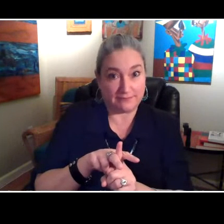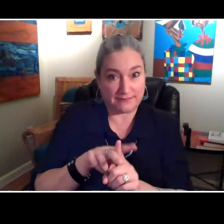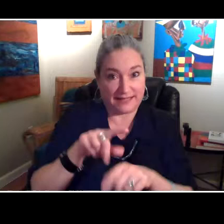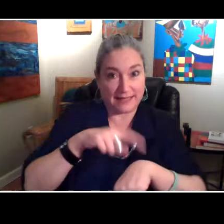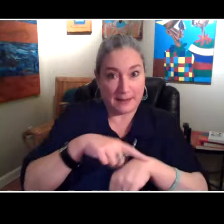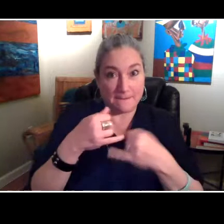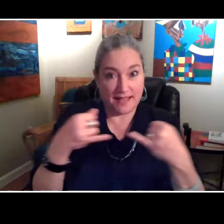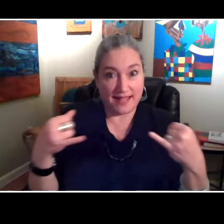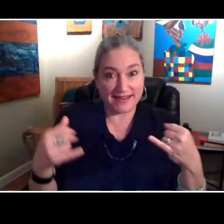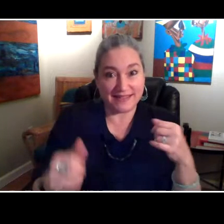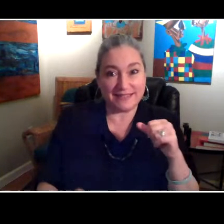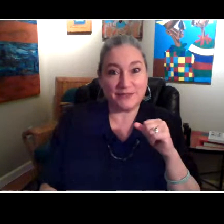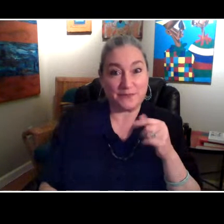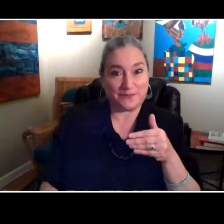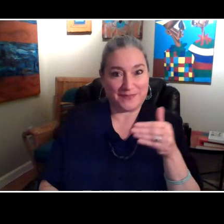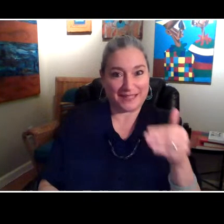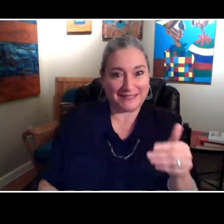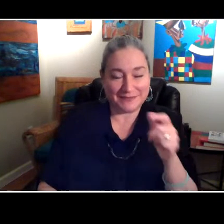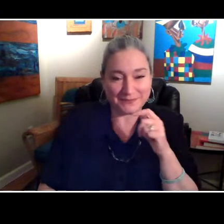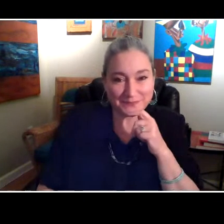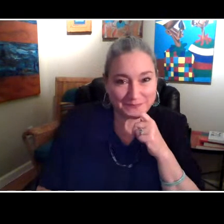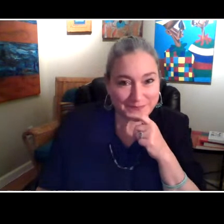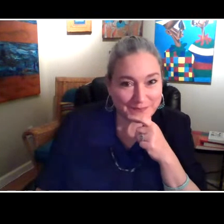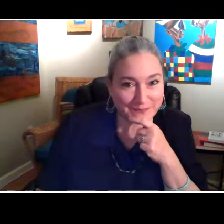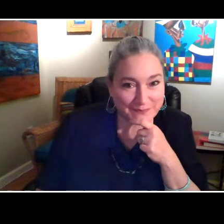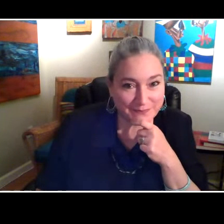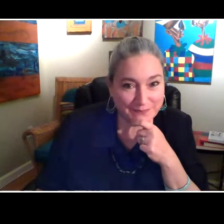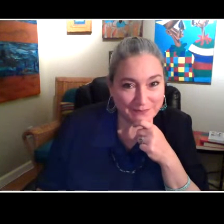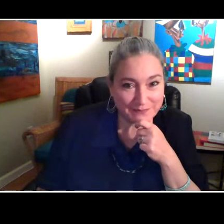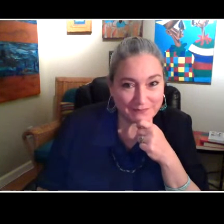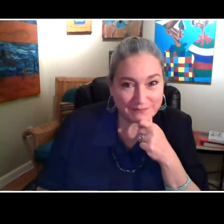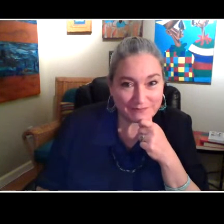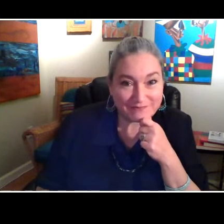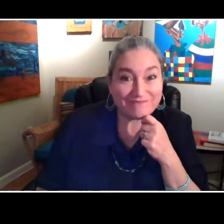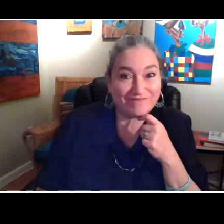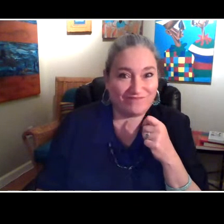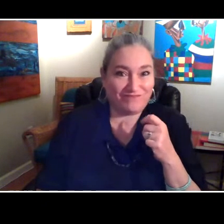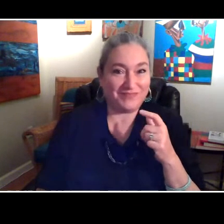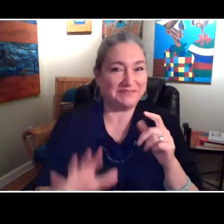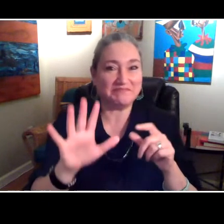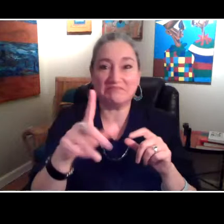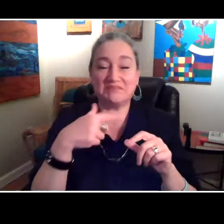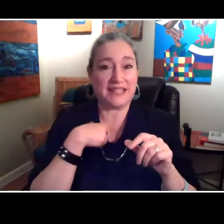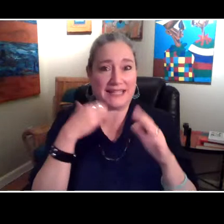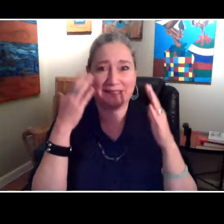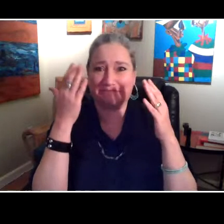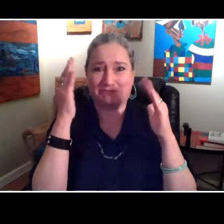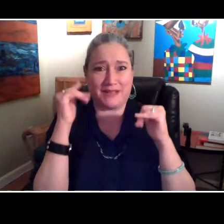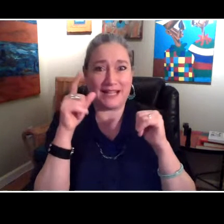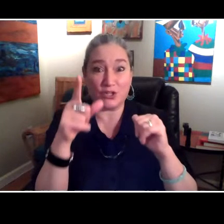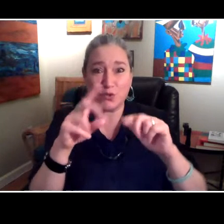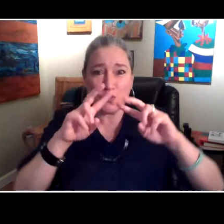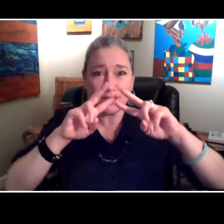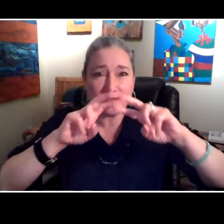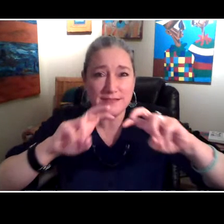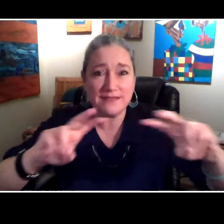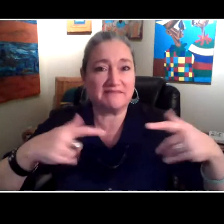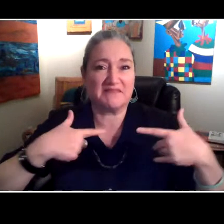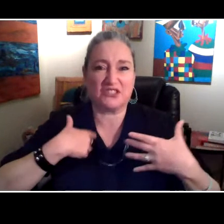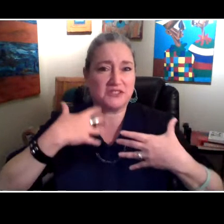DCCW knowledge and experience. I helped them understand that so we could better apply it to the timeline. Next slide.